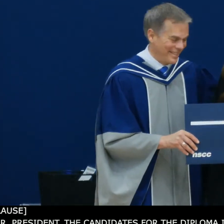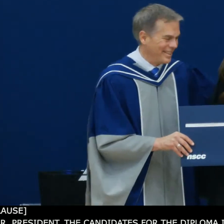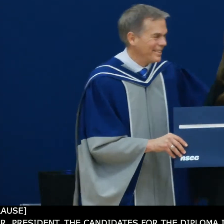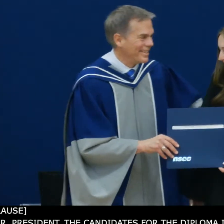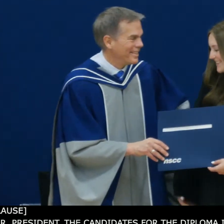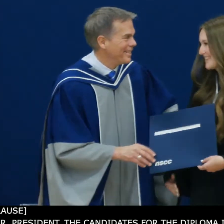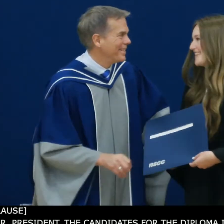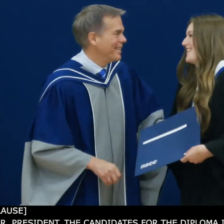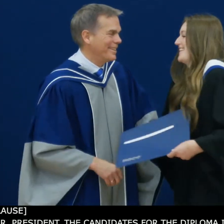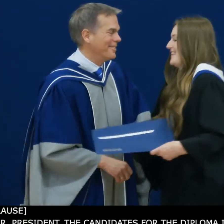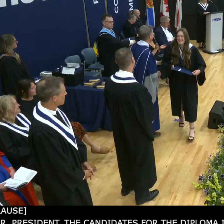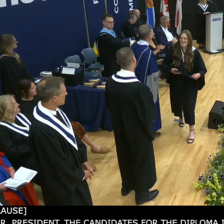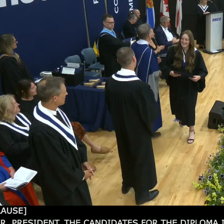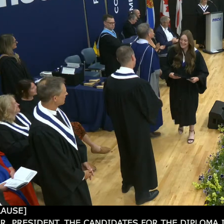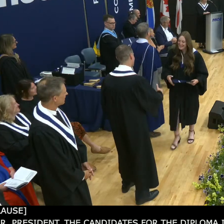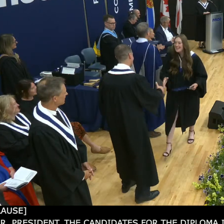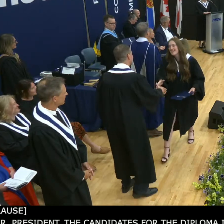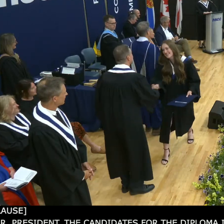Olivia Ketty.